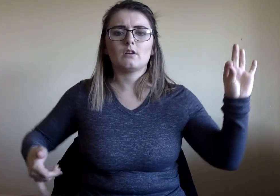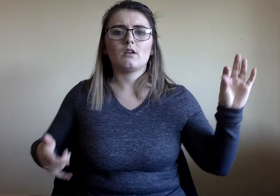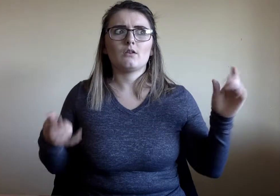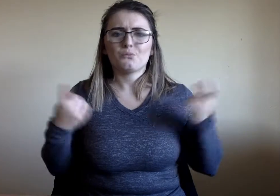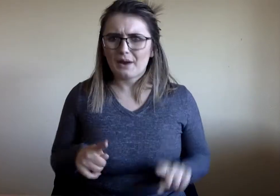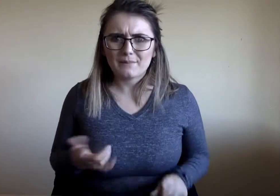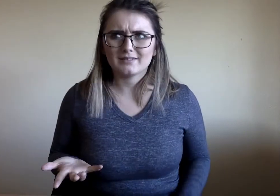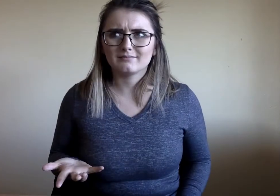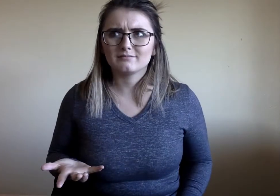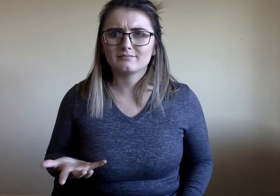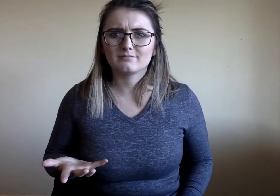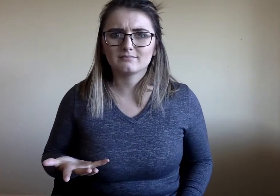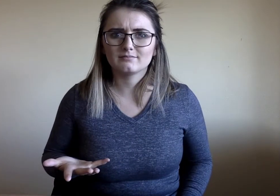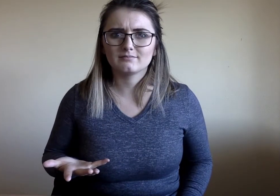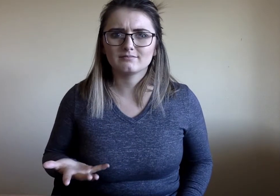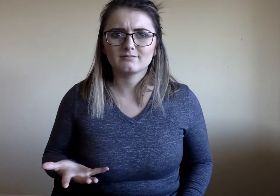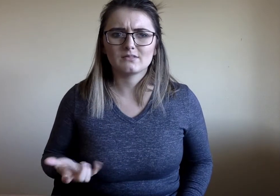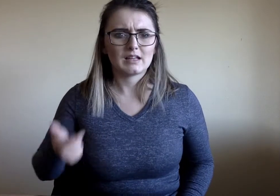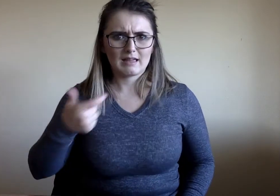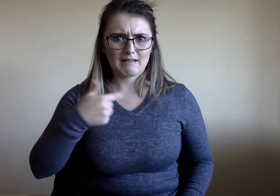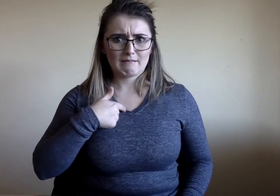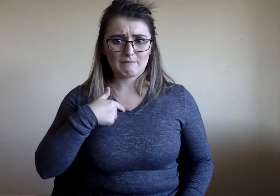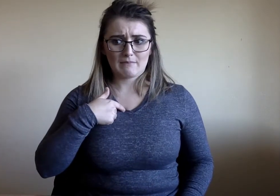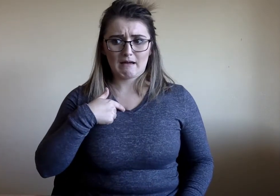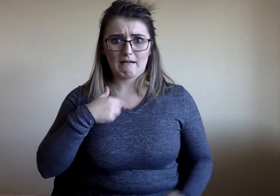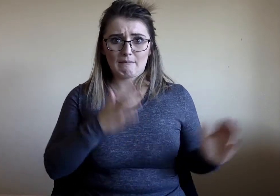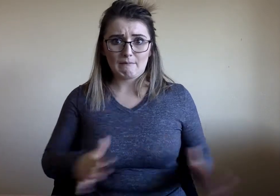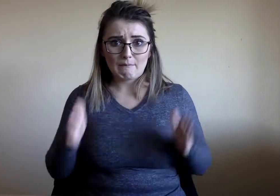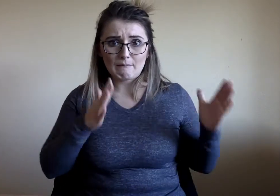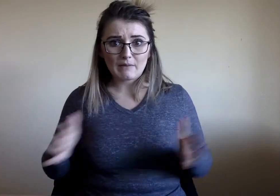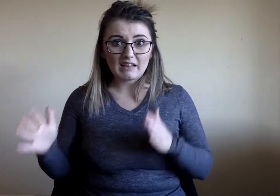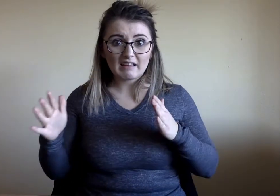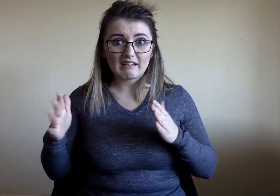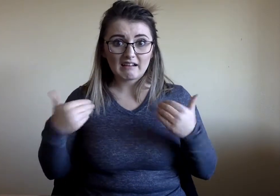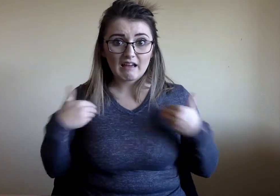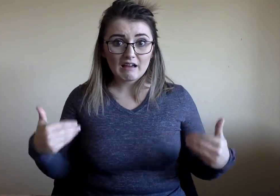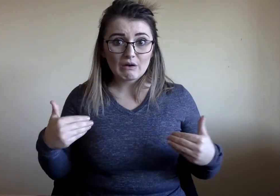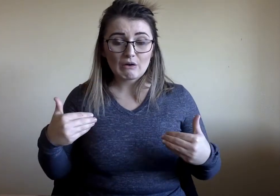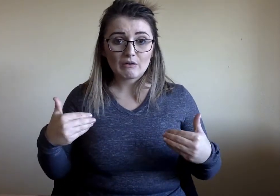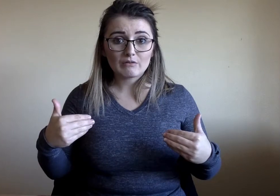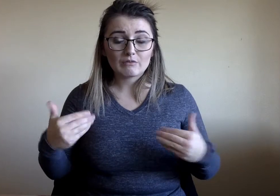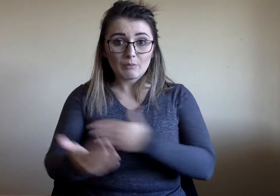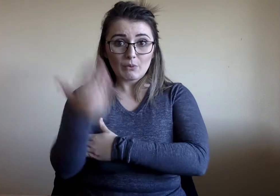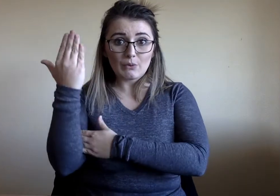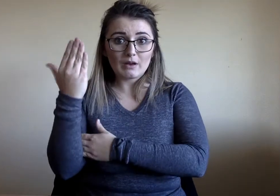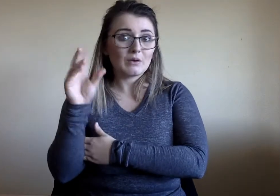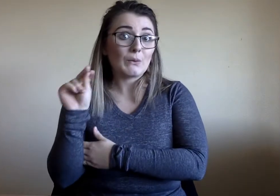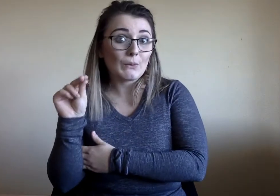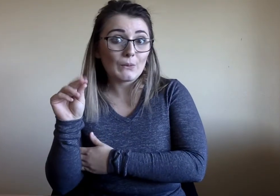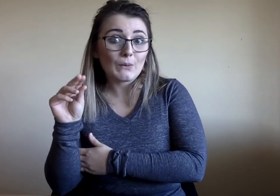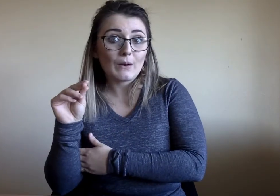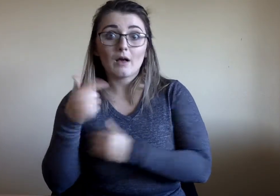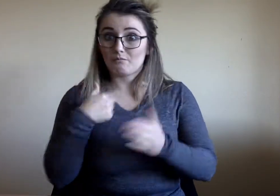happened? I didn't put together a plan for my next day. I was motivated to wake up early, but I didn't have